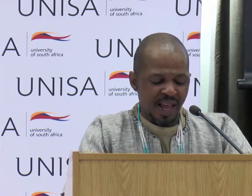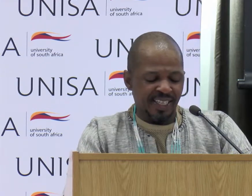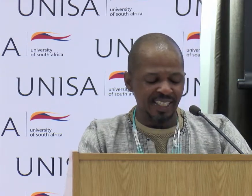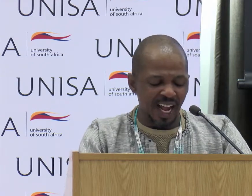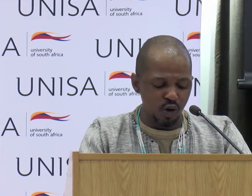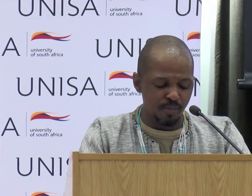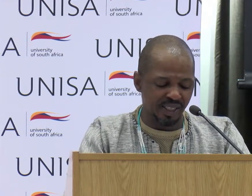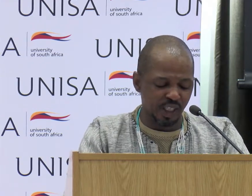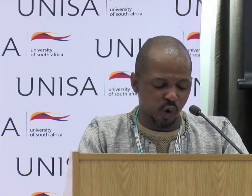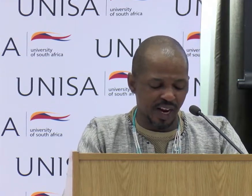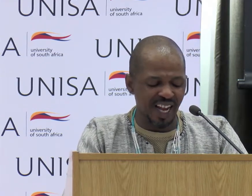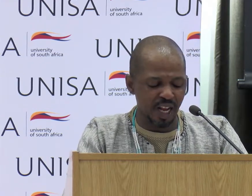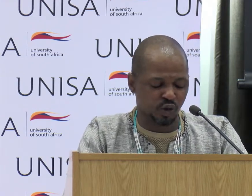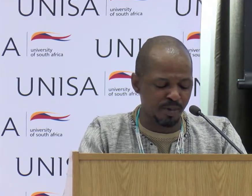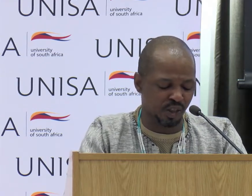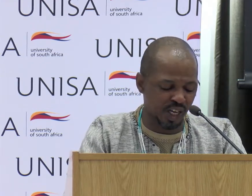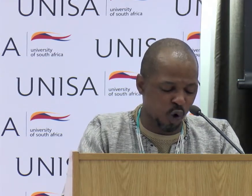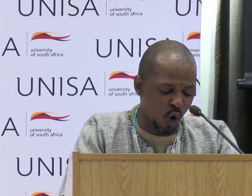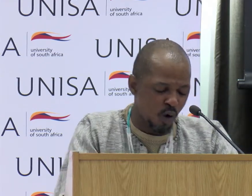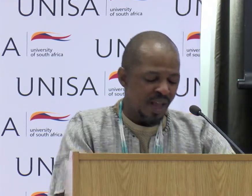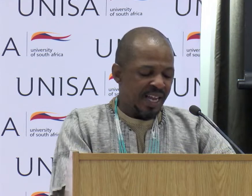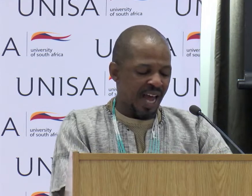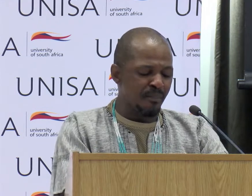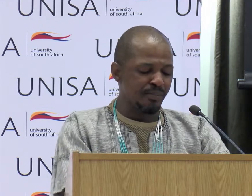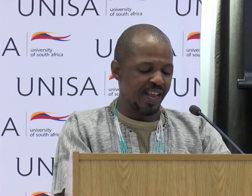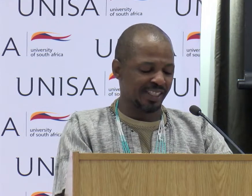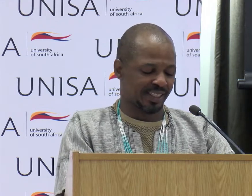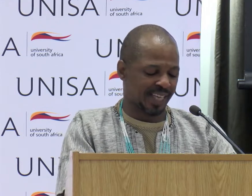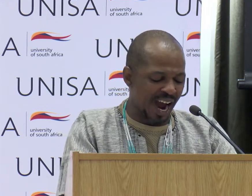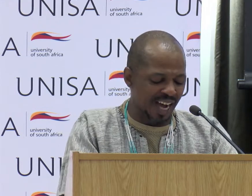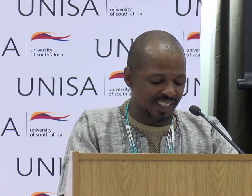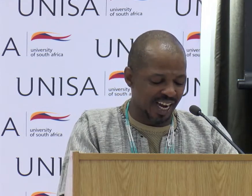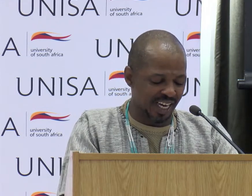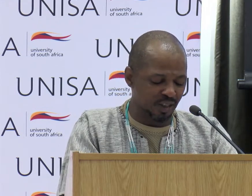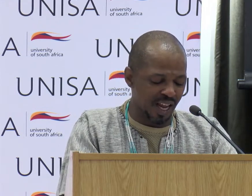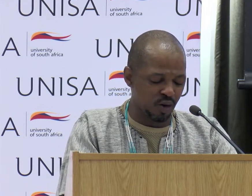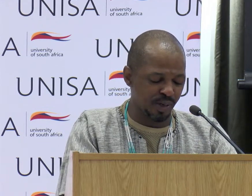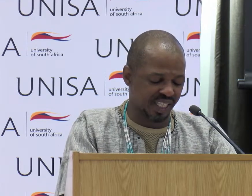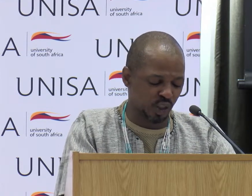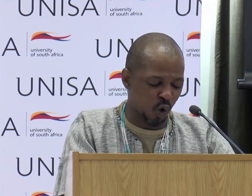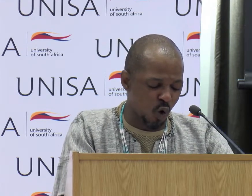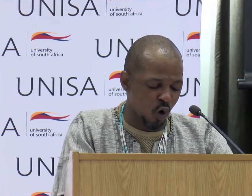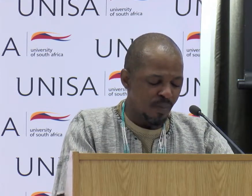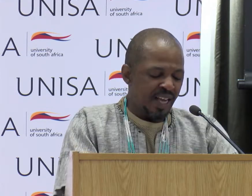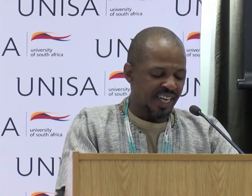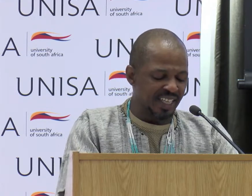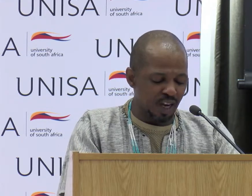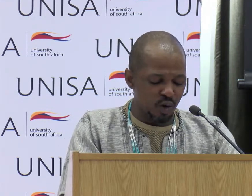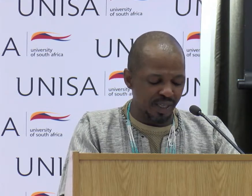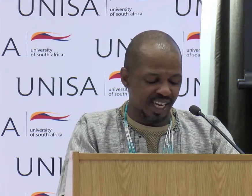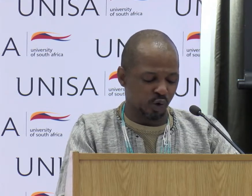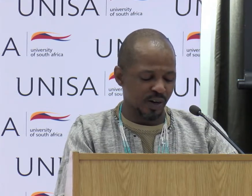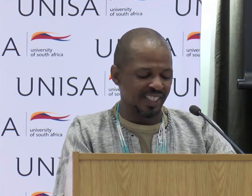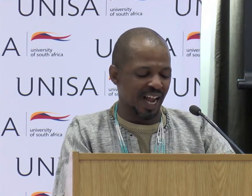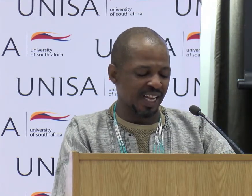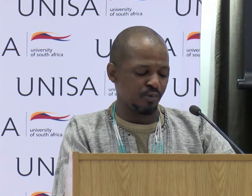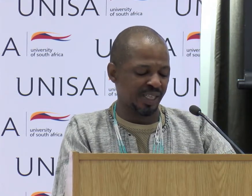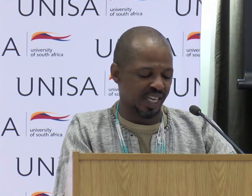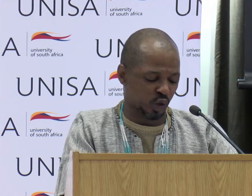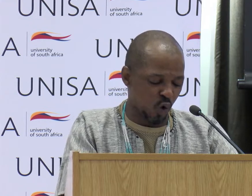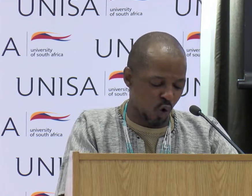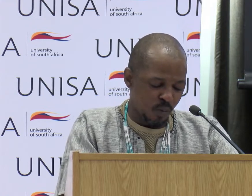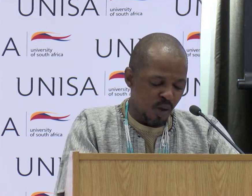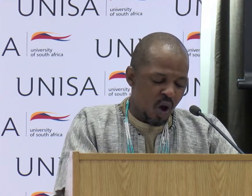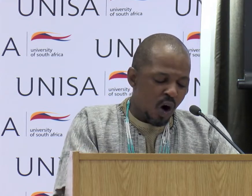zethu ngenxa yelwimi zethu ngenxa yelwimi zethu nam ndiyazithanda ngenxa yelwimi zethu ngenxa yelwimi zethu ngenxa